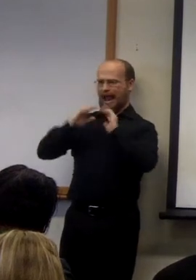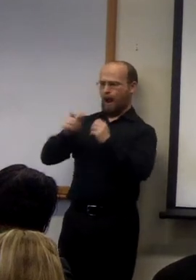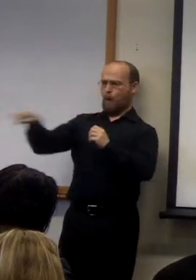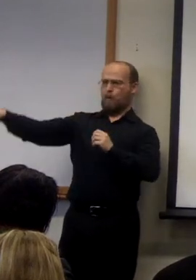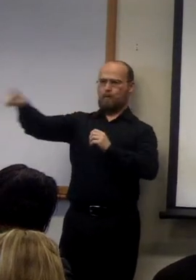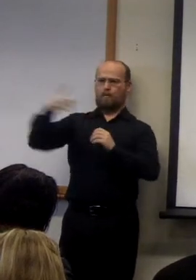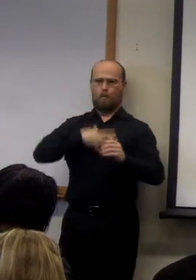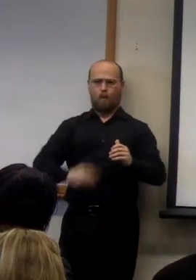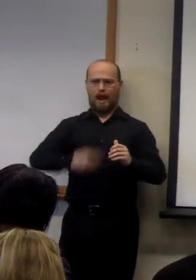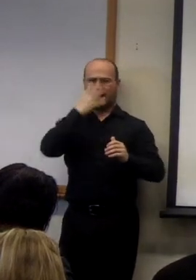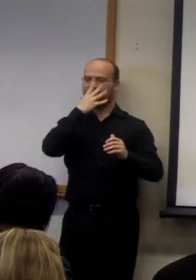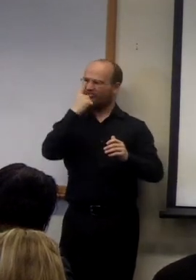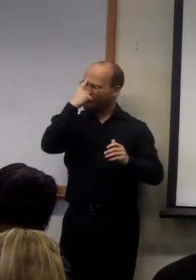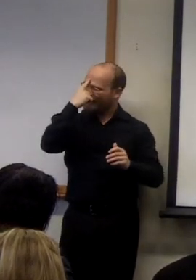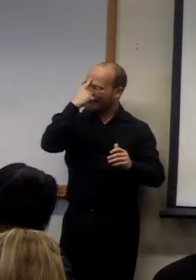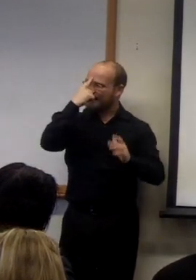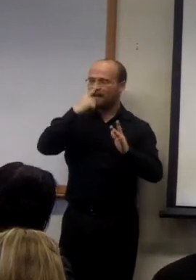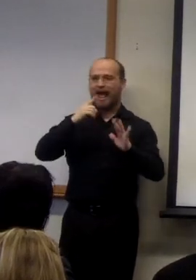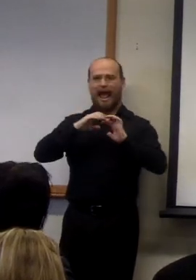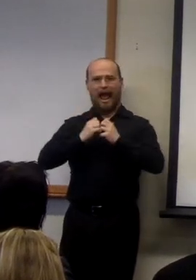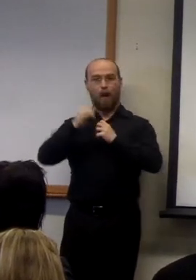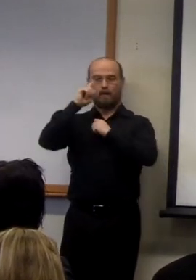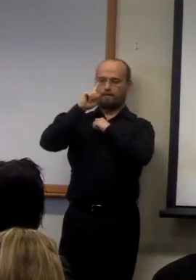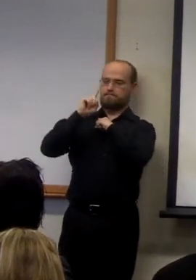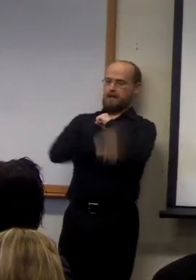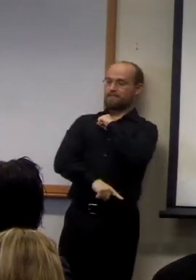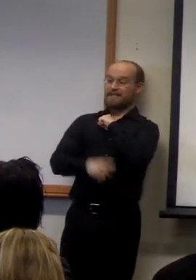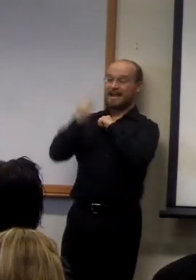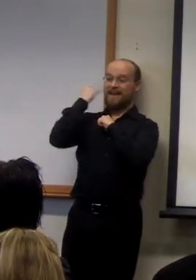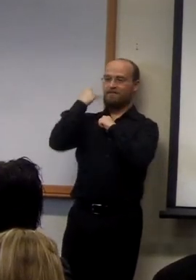think and what they do, and how they will punish me if I